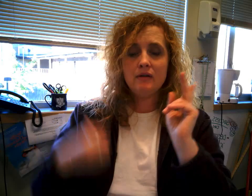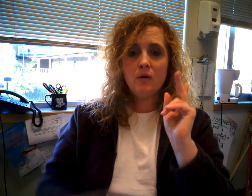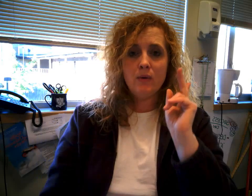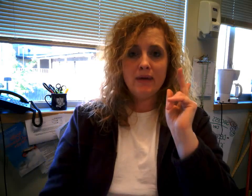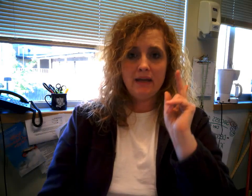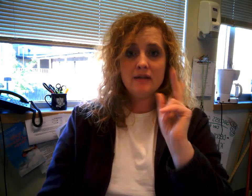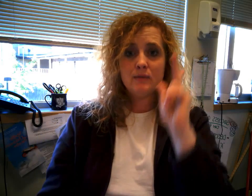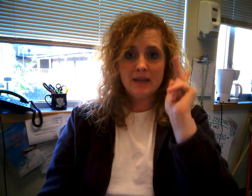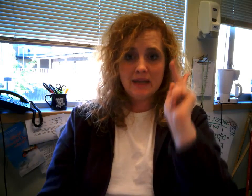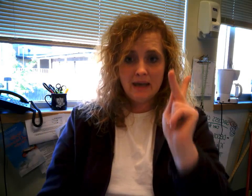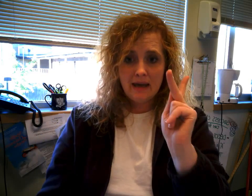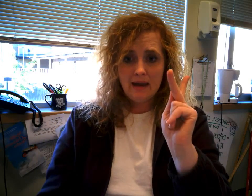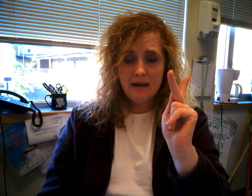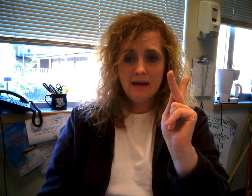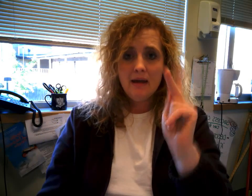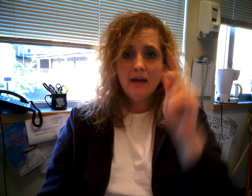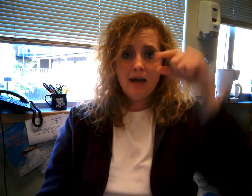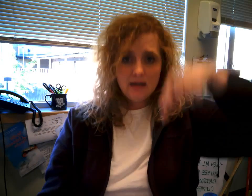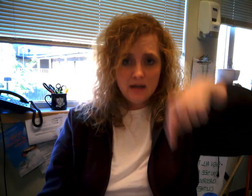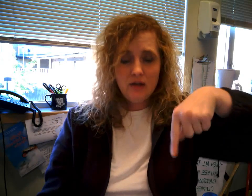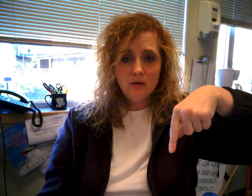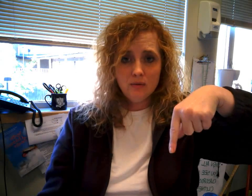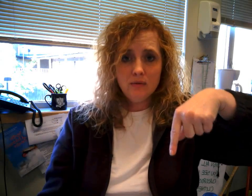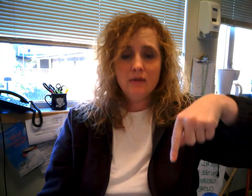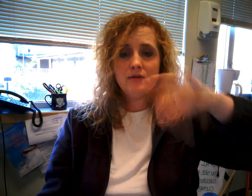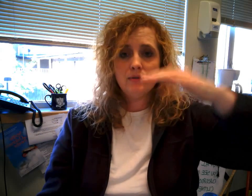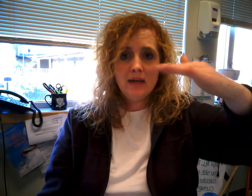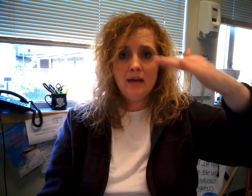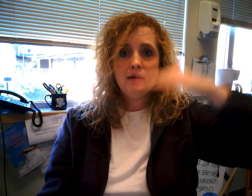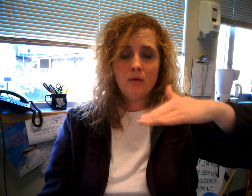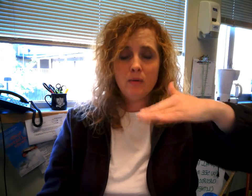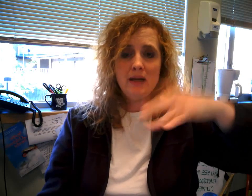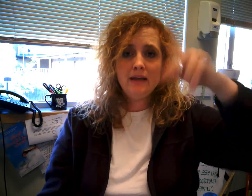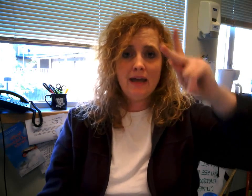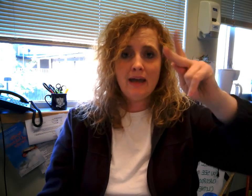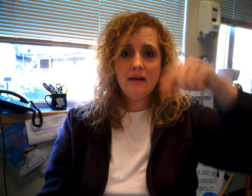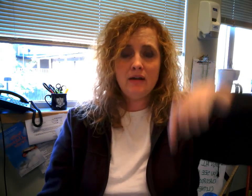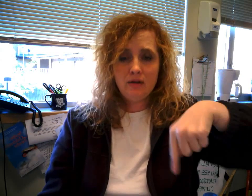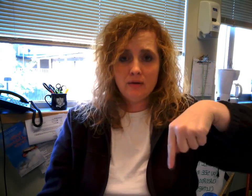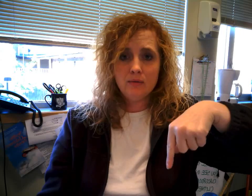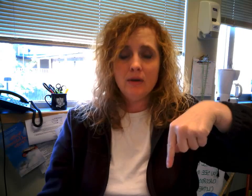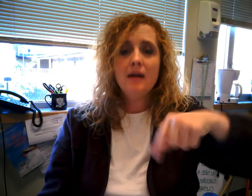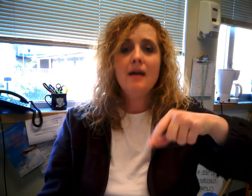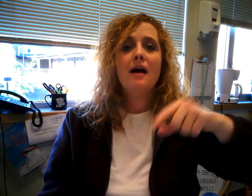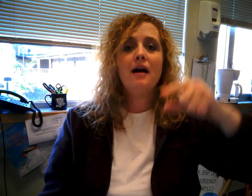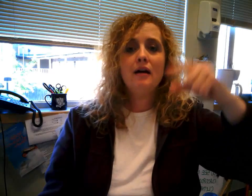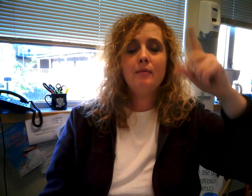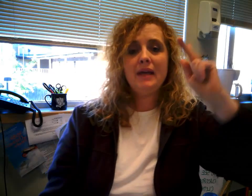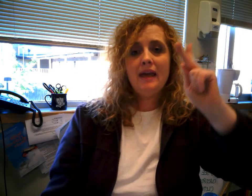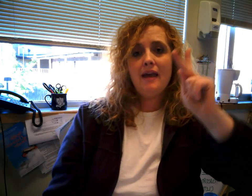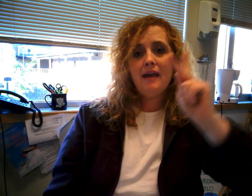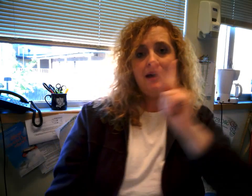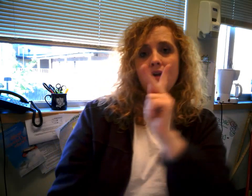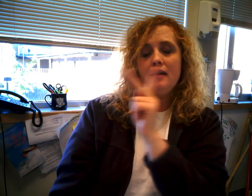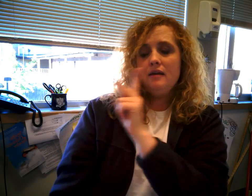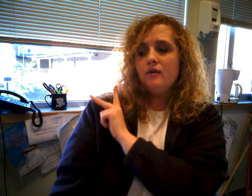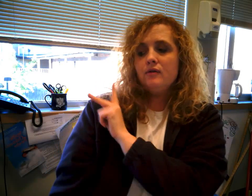way, it's this way. Next year and last year. So last year and next